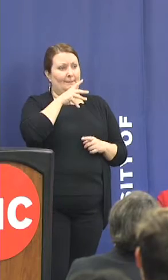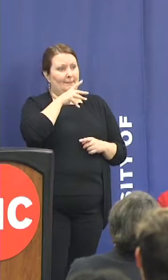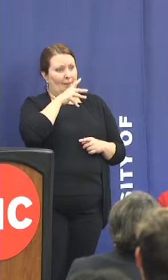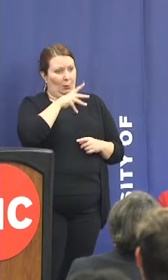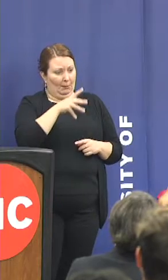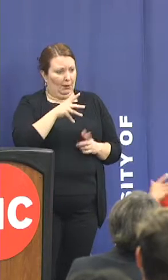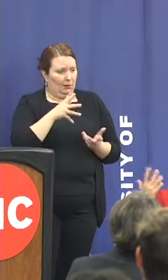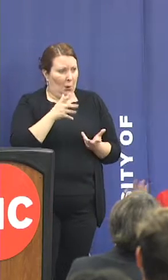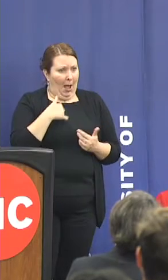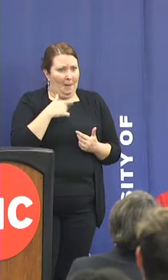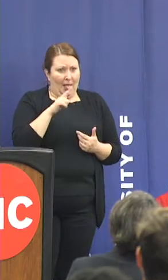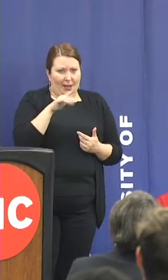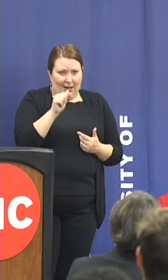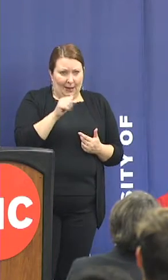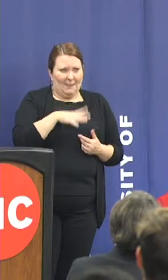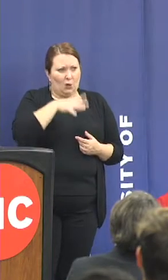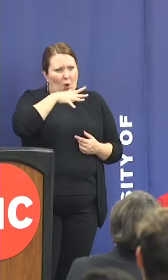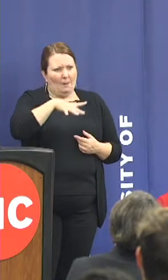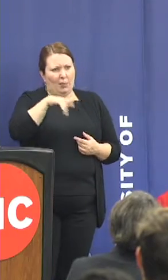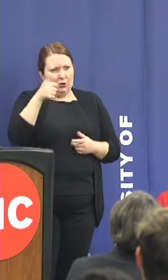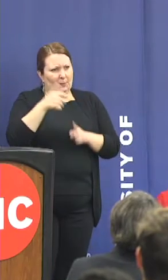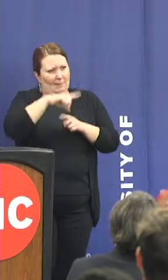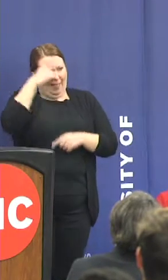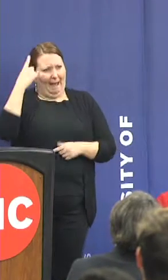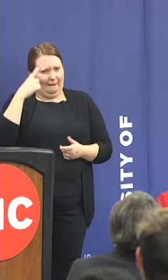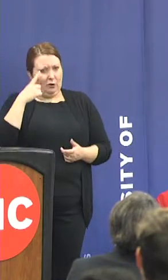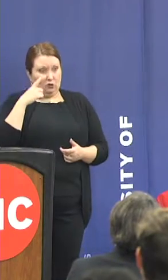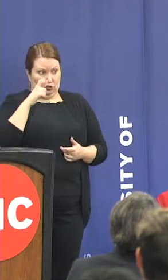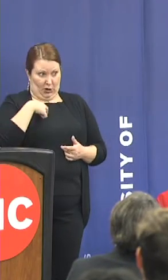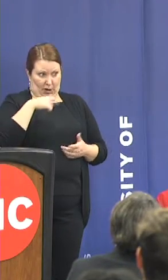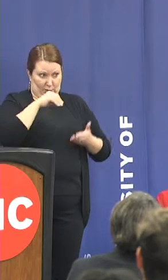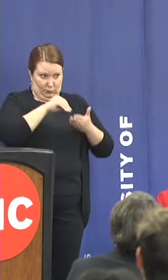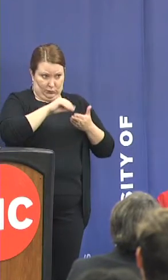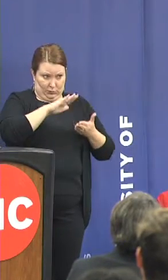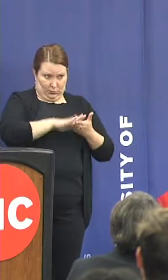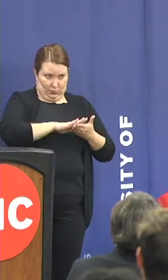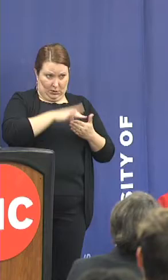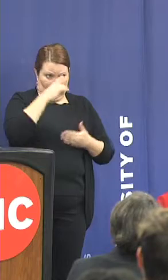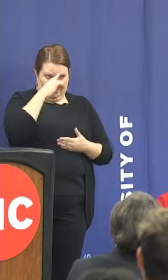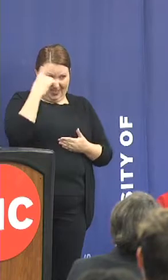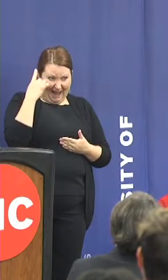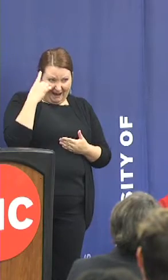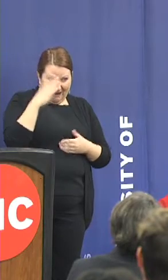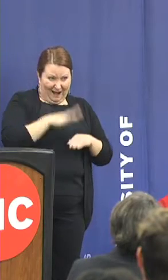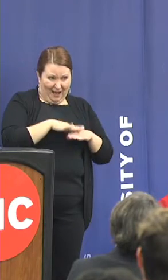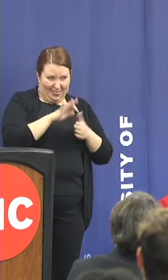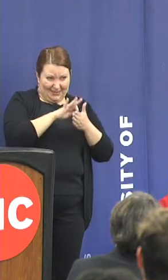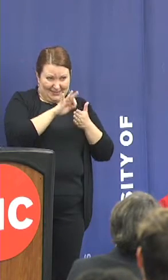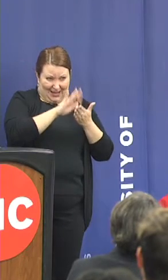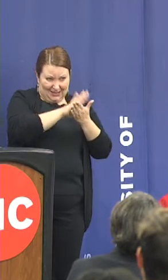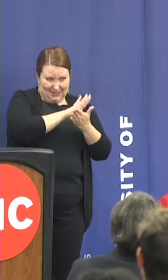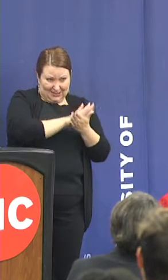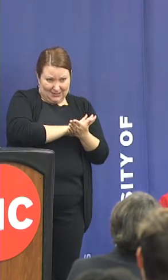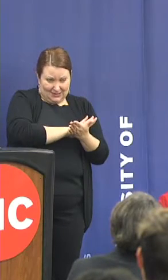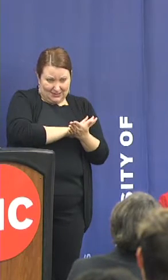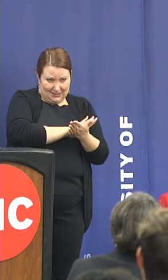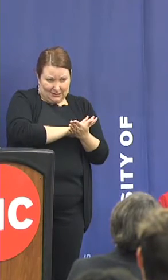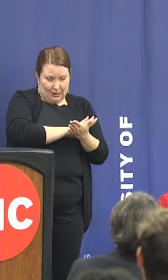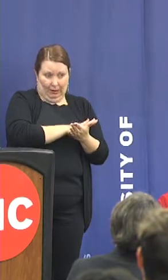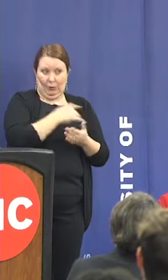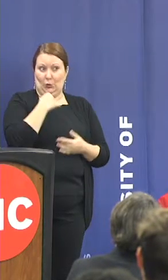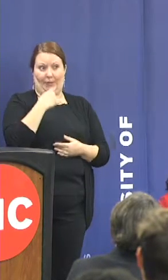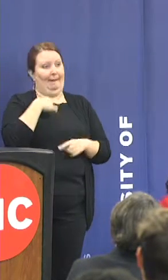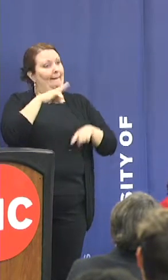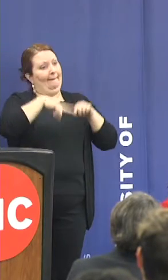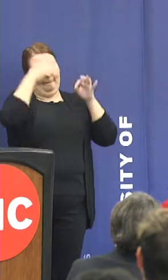you know, I am Latina, and my grandmother was black. Should I put black on that census? And I told her,